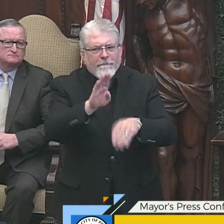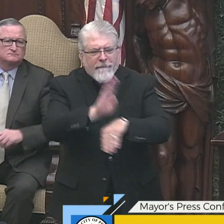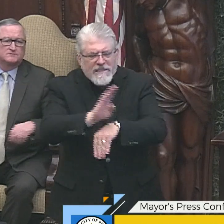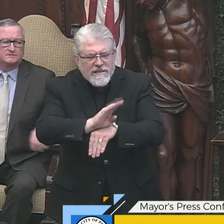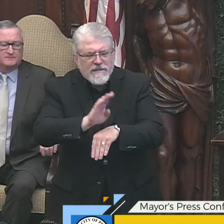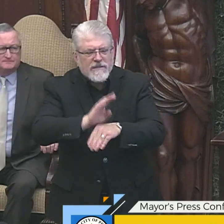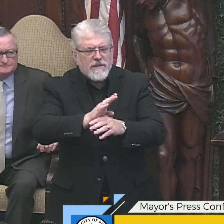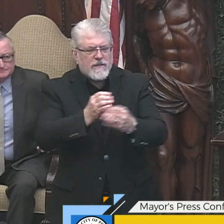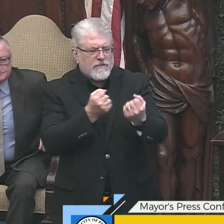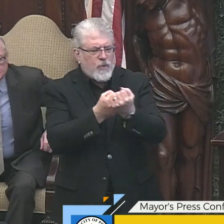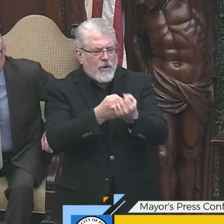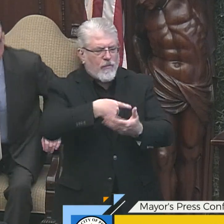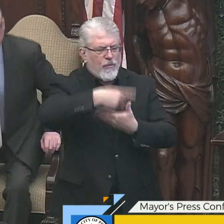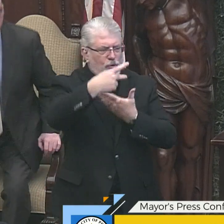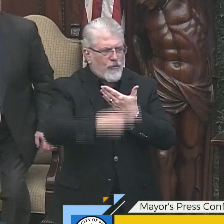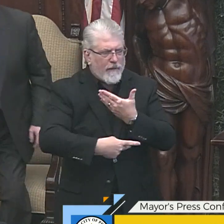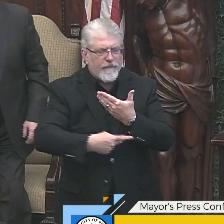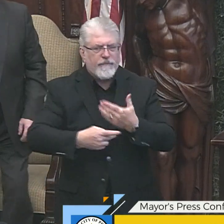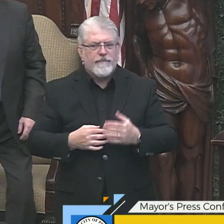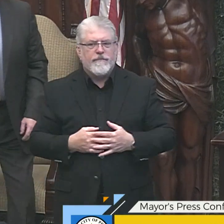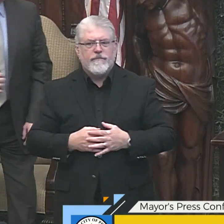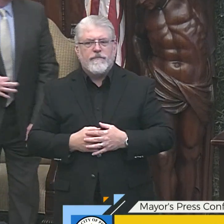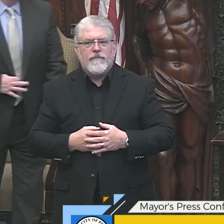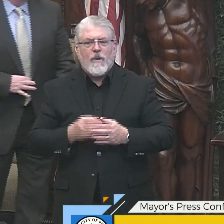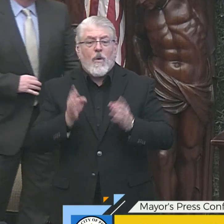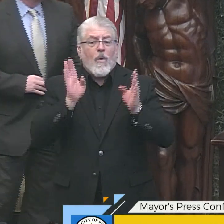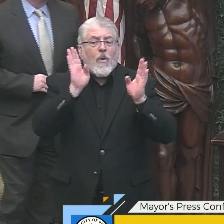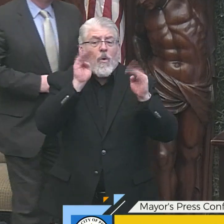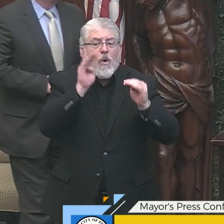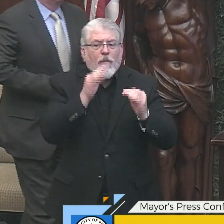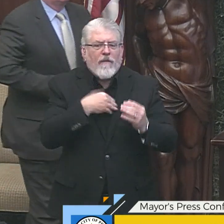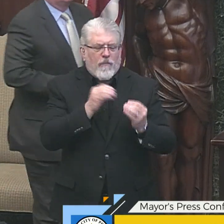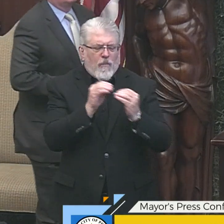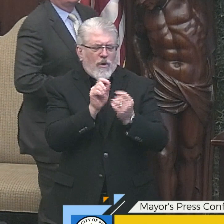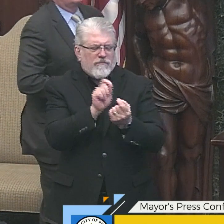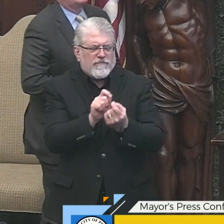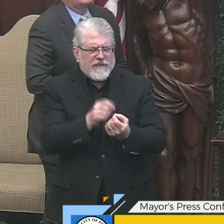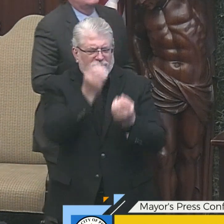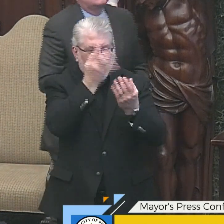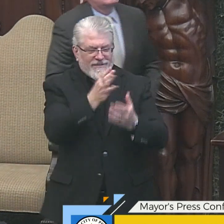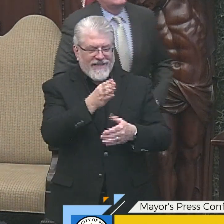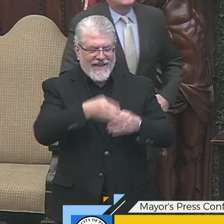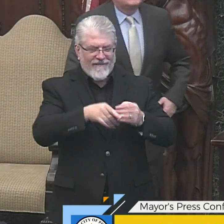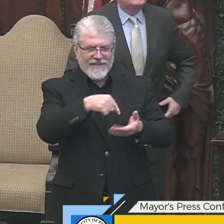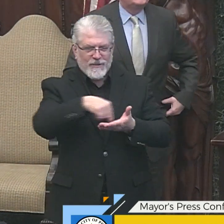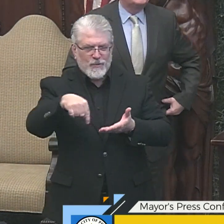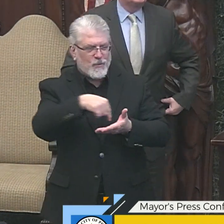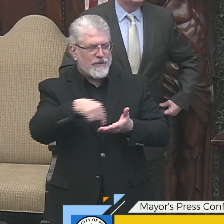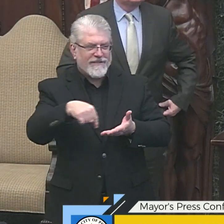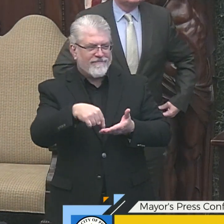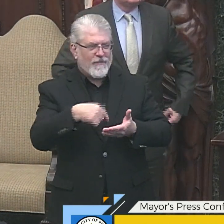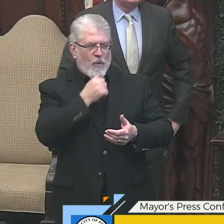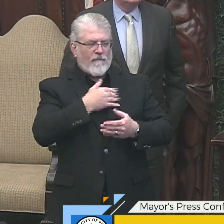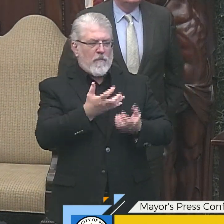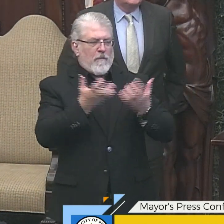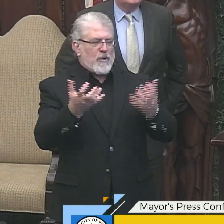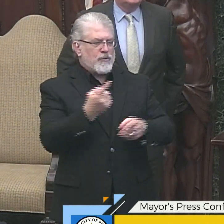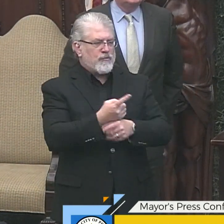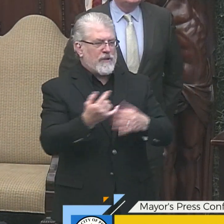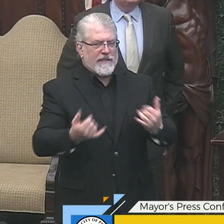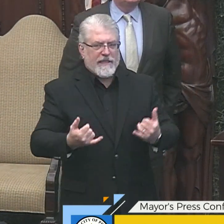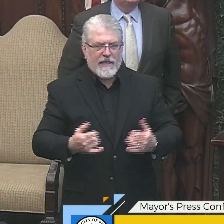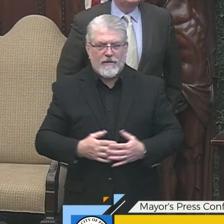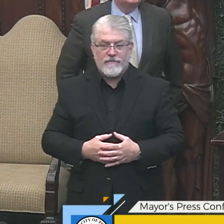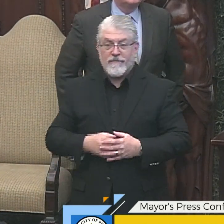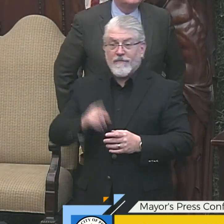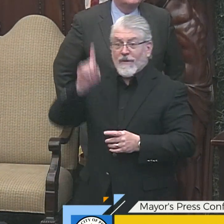have details of that program towards the end of this week. And I also understand that the President also just announced a